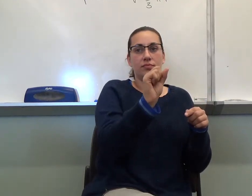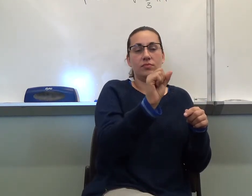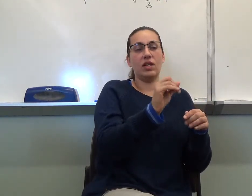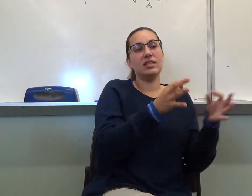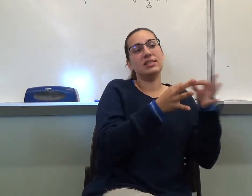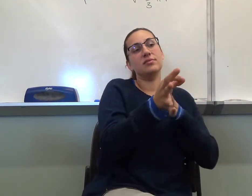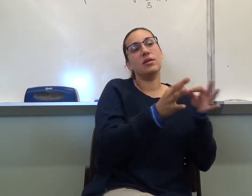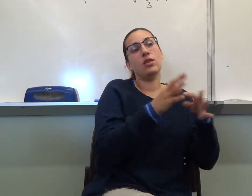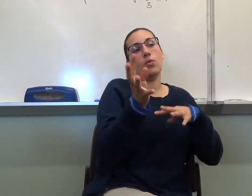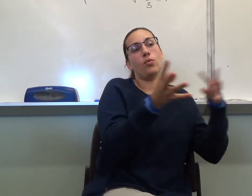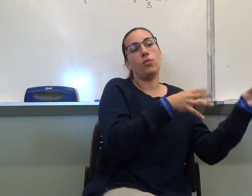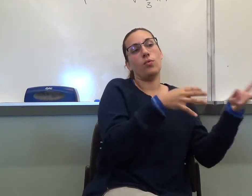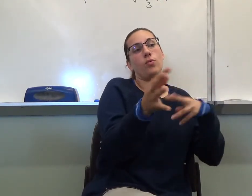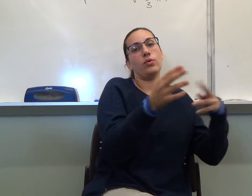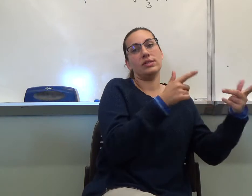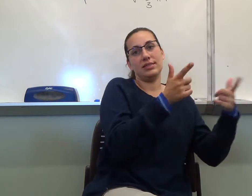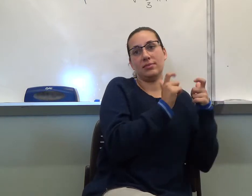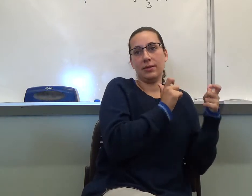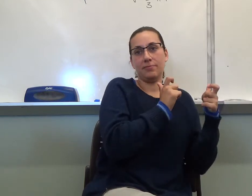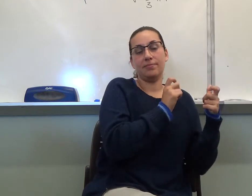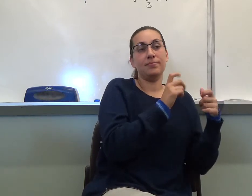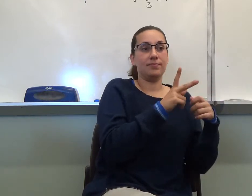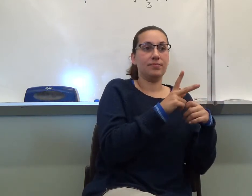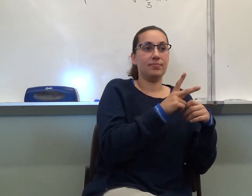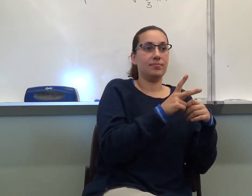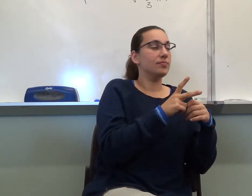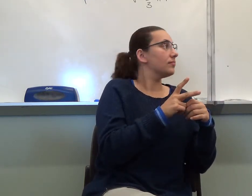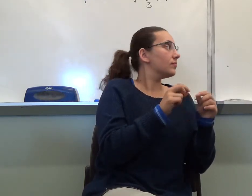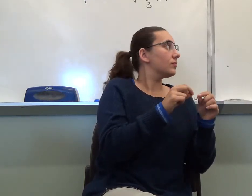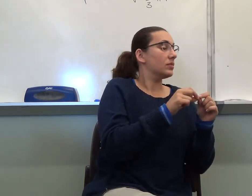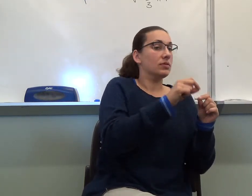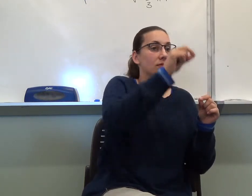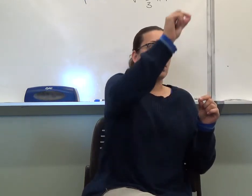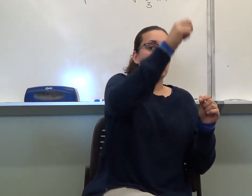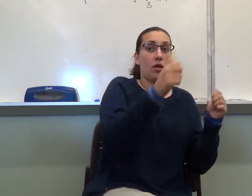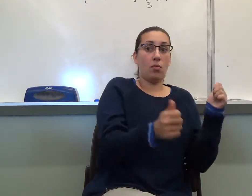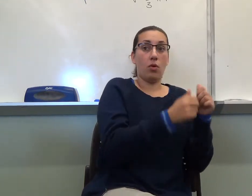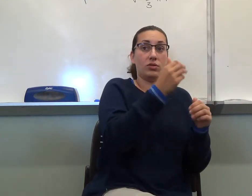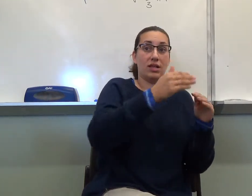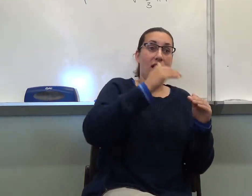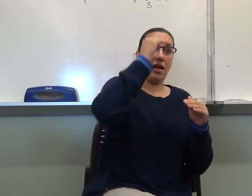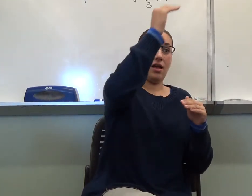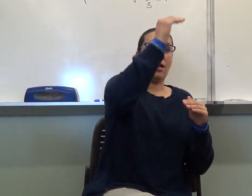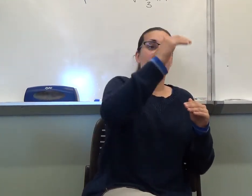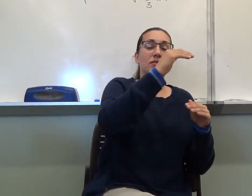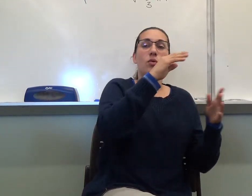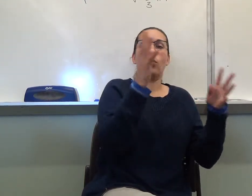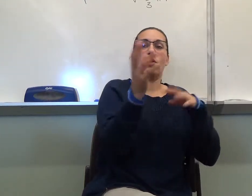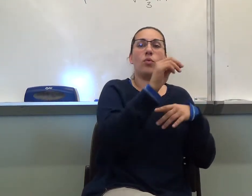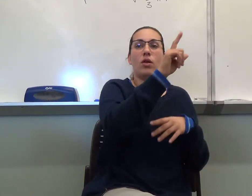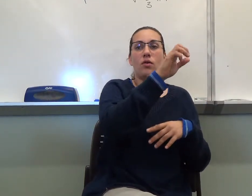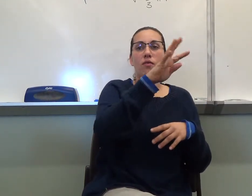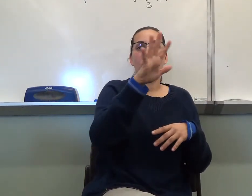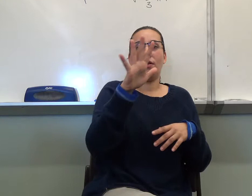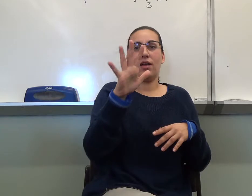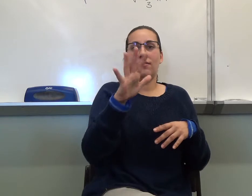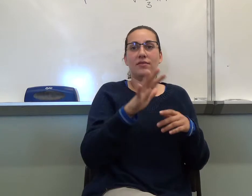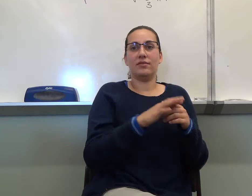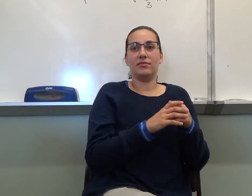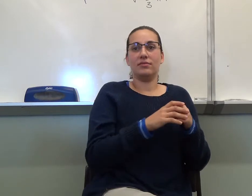hurricanes. So you go over here and you say, well, the highest one's 145, the least one looks about 115. There was